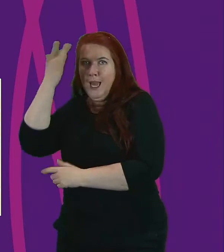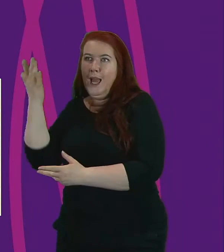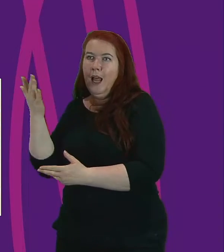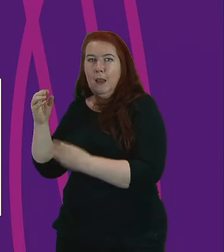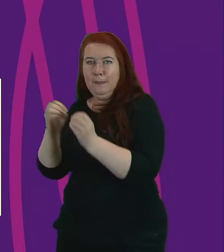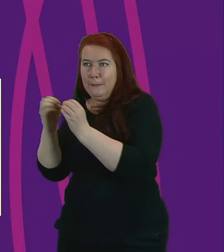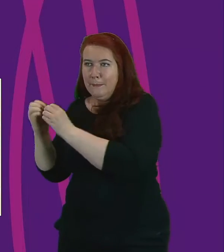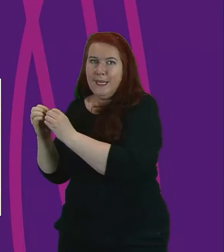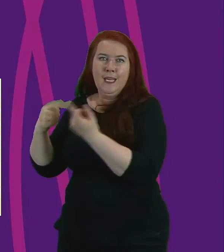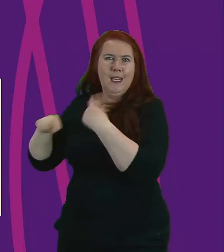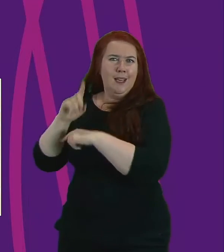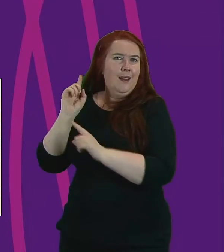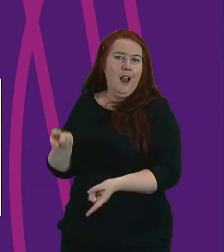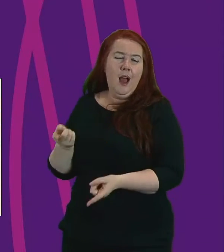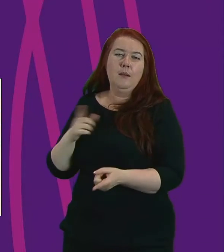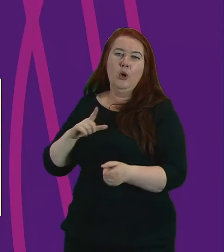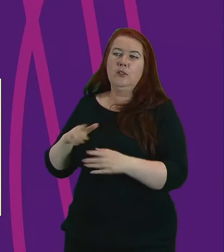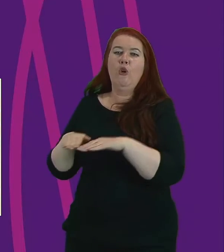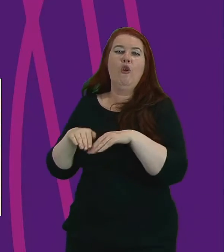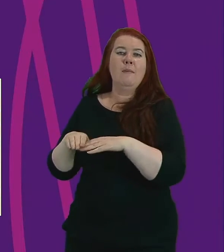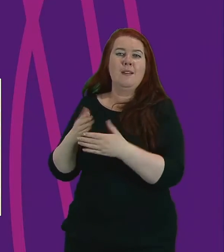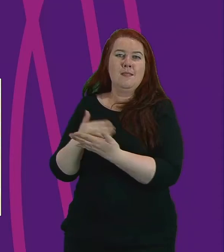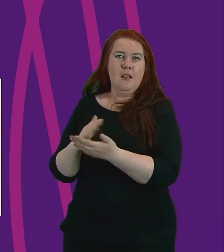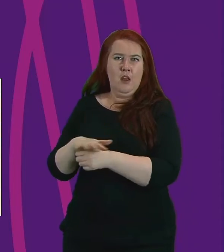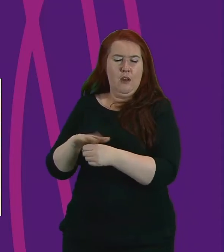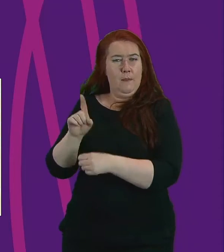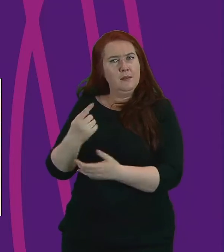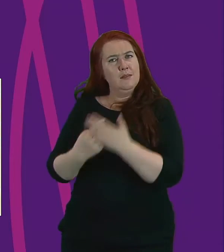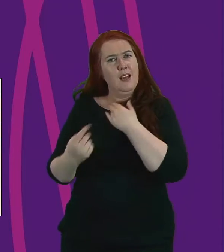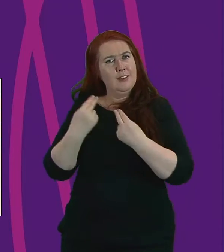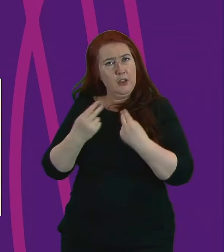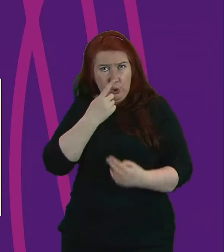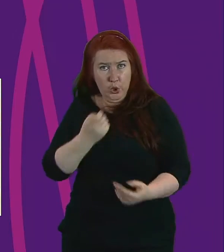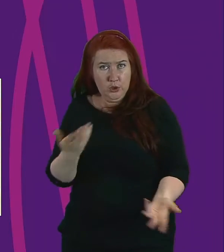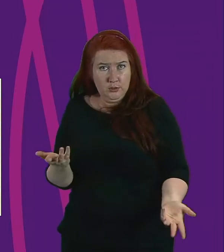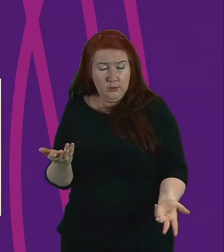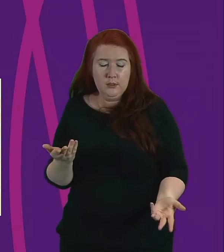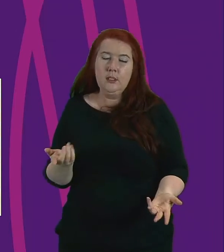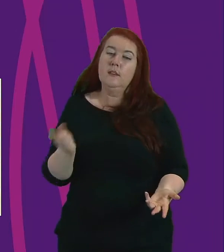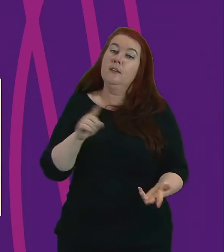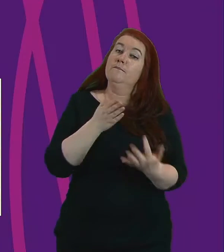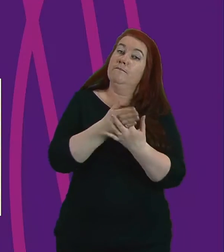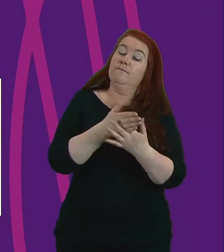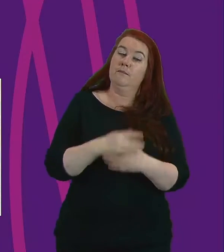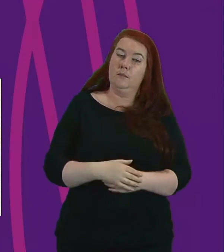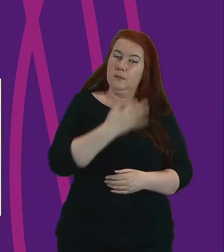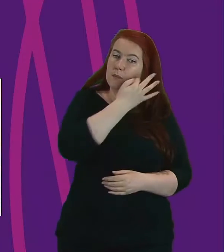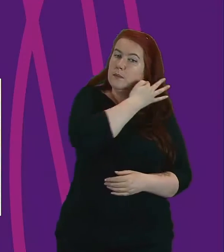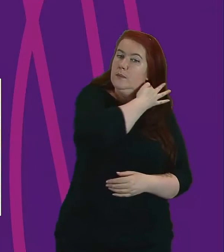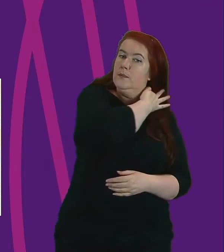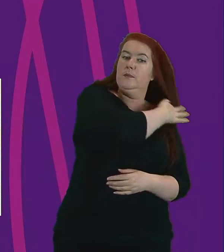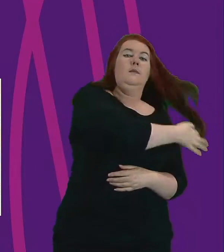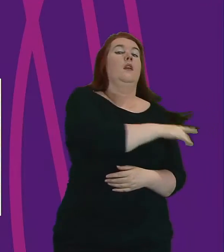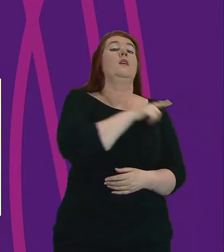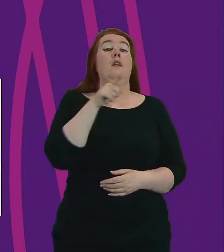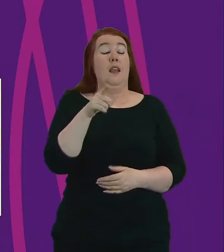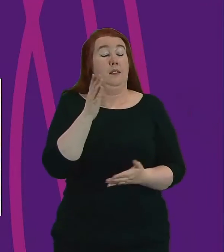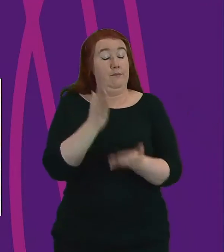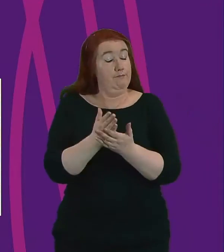and B&Bs, which have common areas. Yes, of course. Cabinet Secretary. He raises a genuine